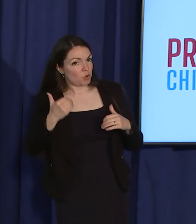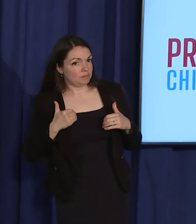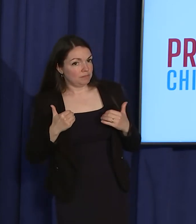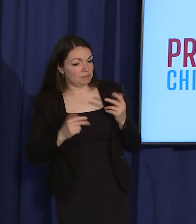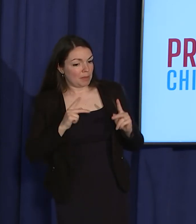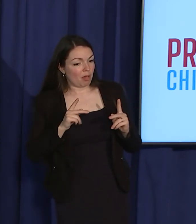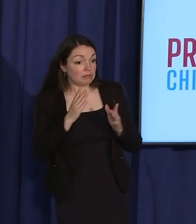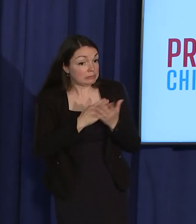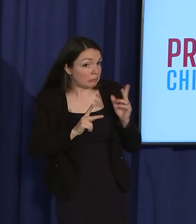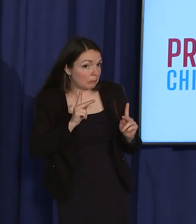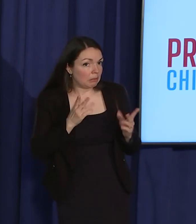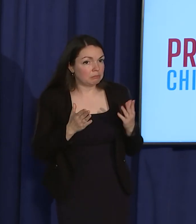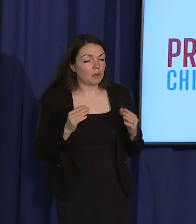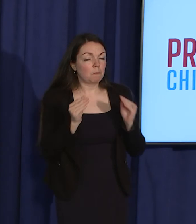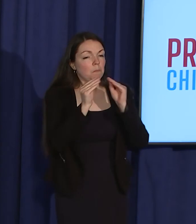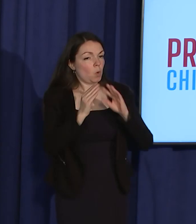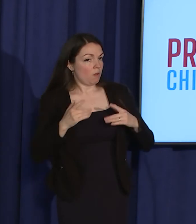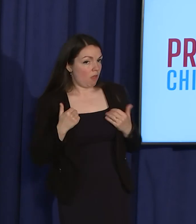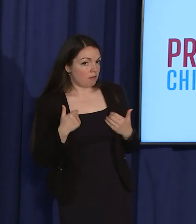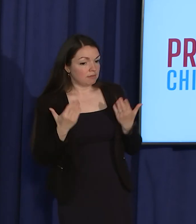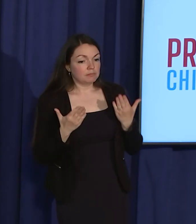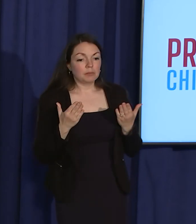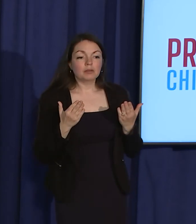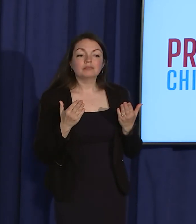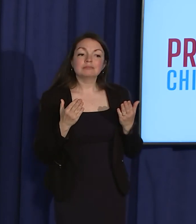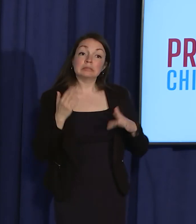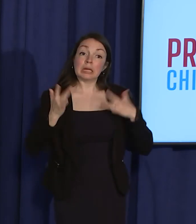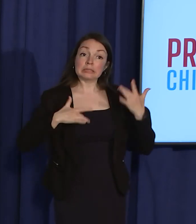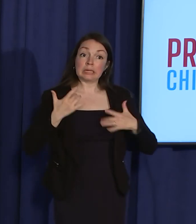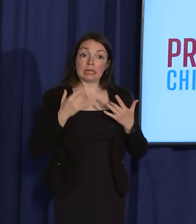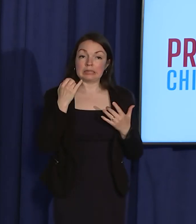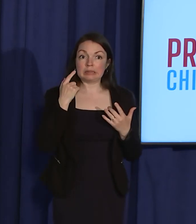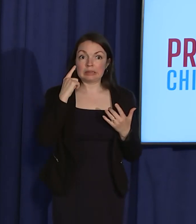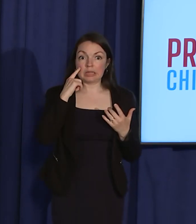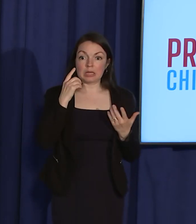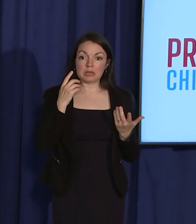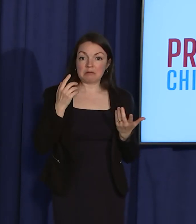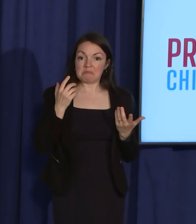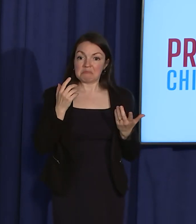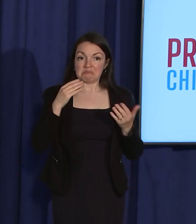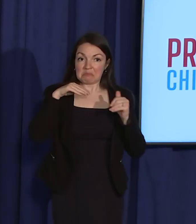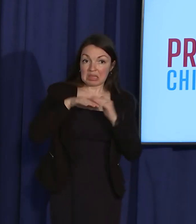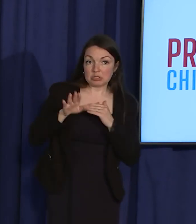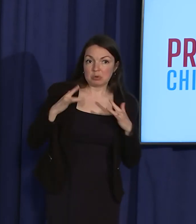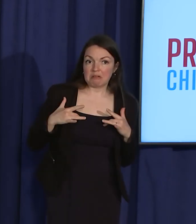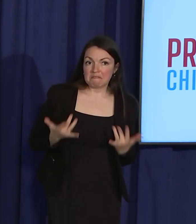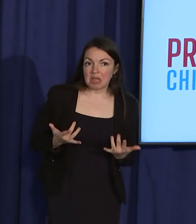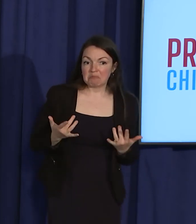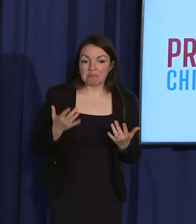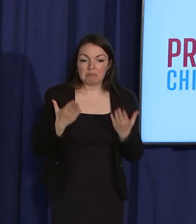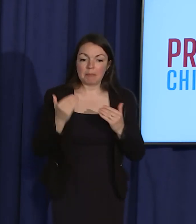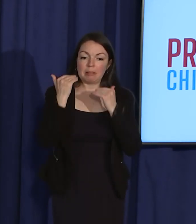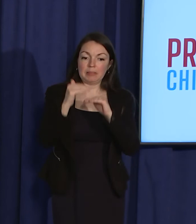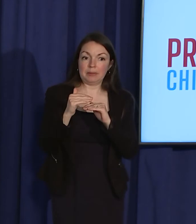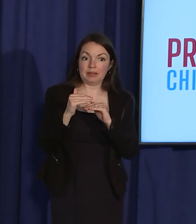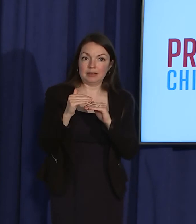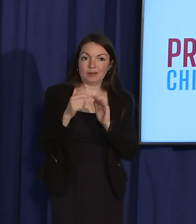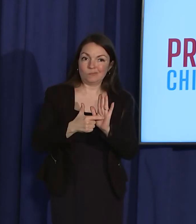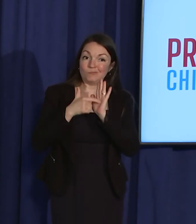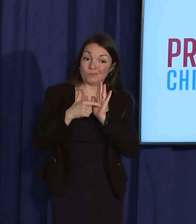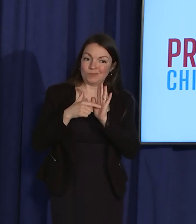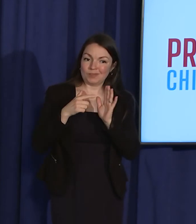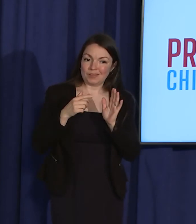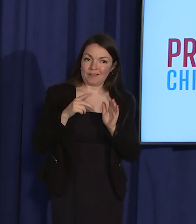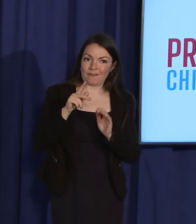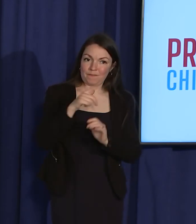particular may be excited about the idea of getting into events, for example, that might be limited to people who are vaccinated.